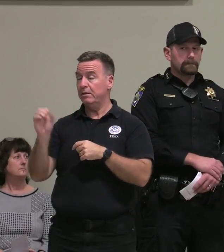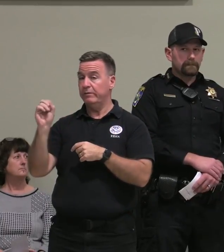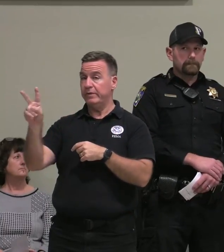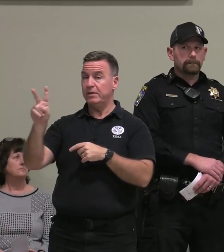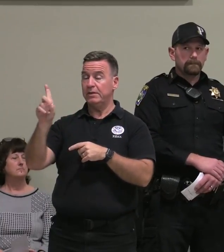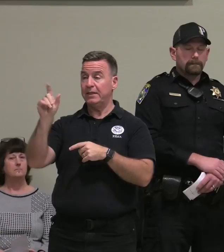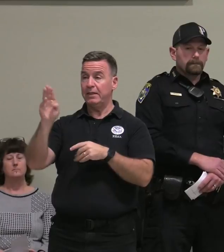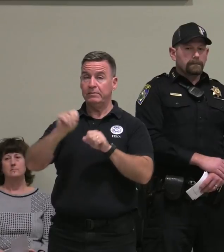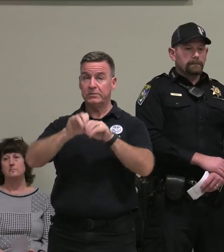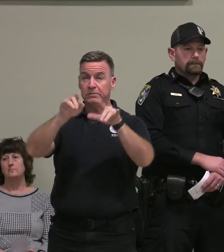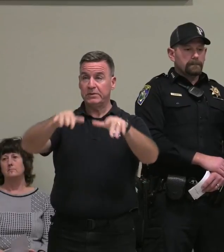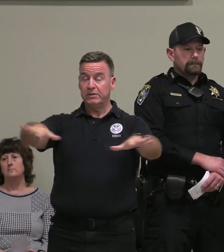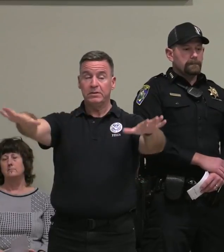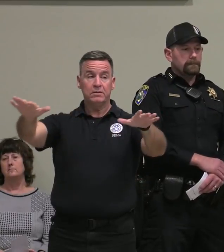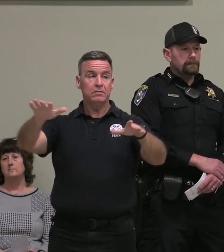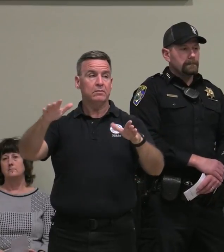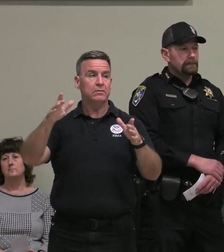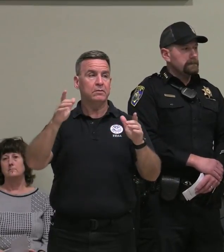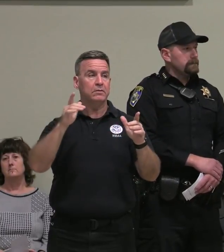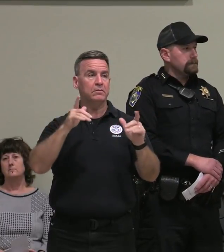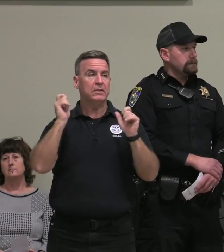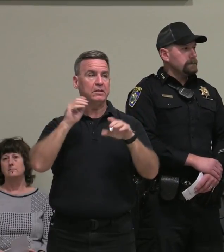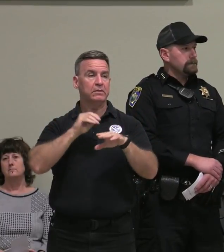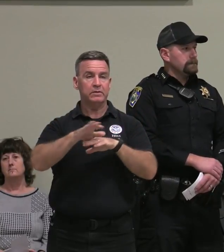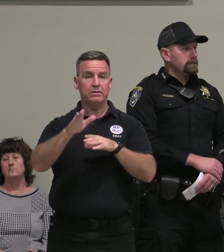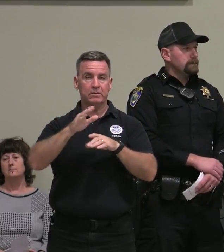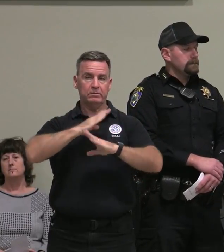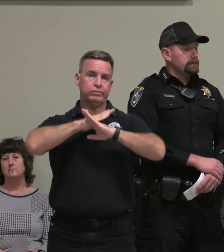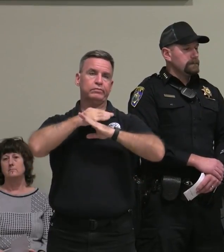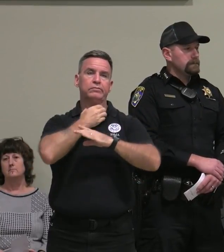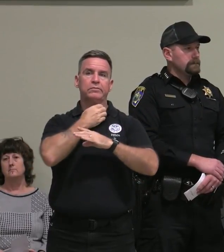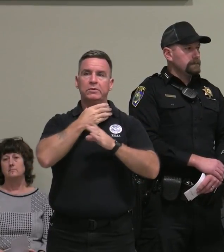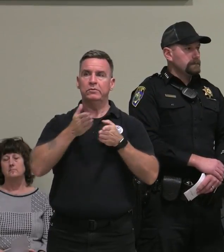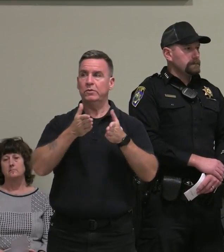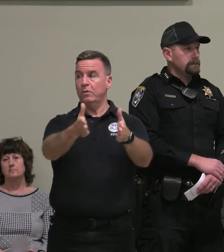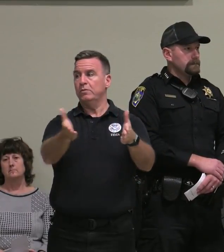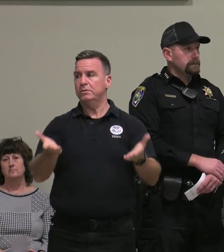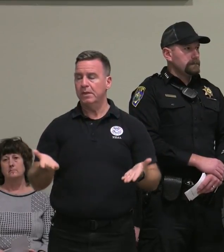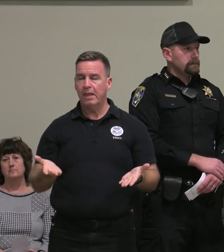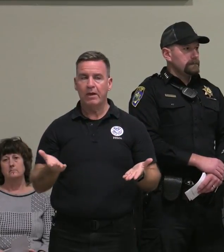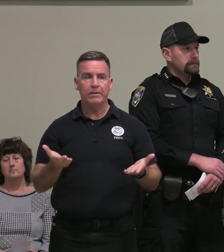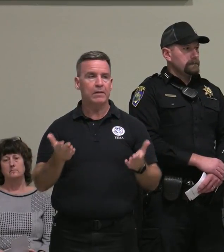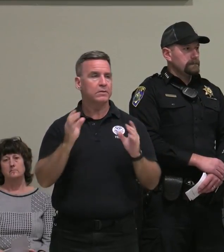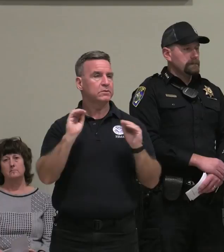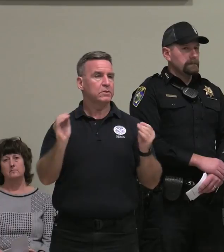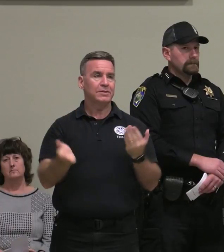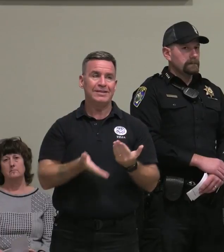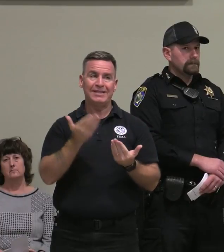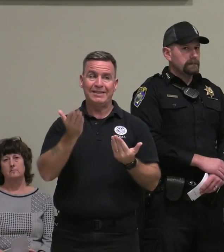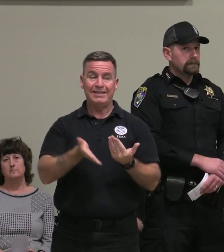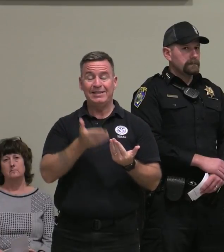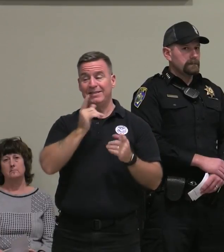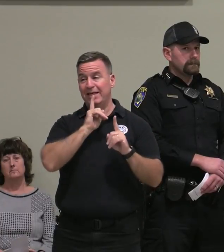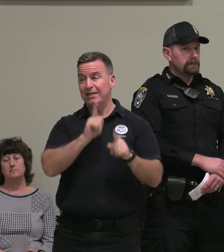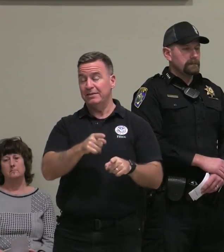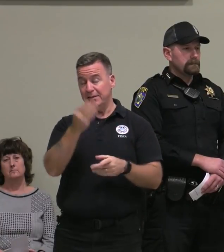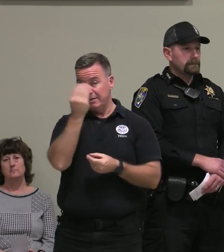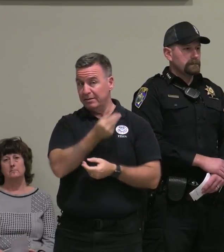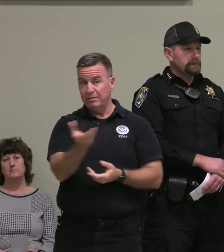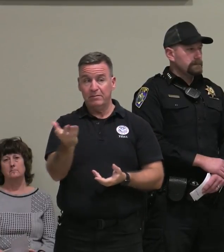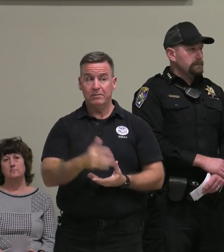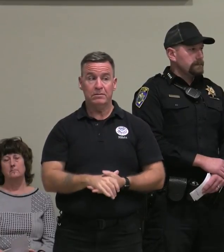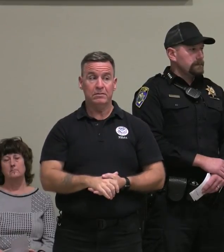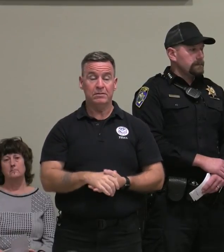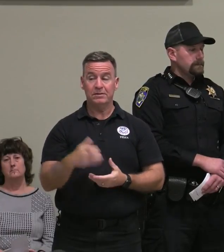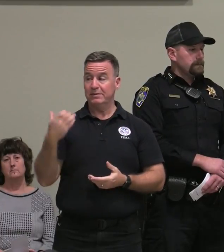Dam spillway situation. You immediately impact the roadways. So there's no easy answers. And I got to tell you,